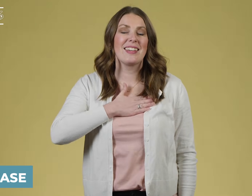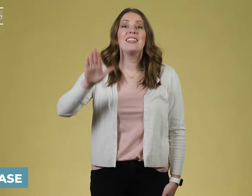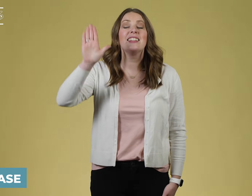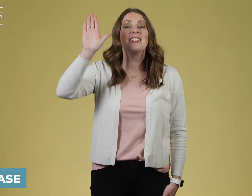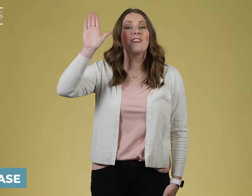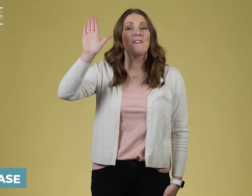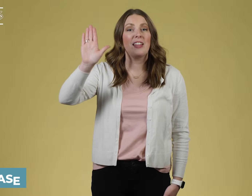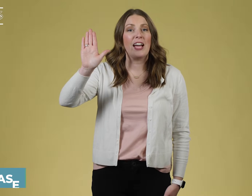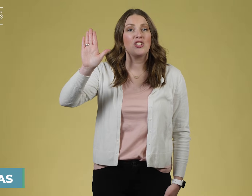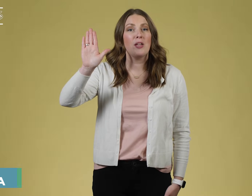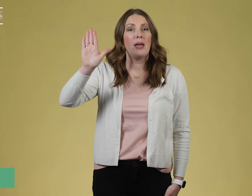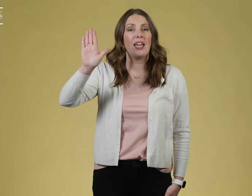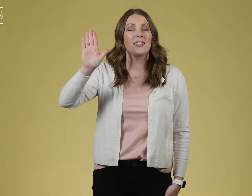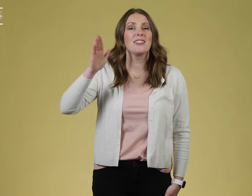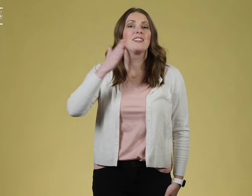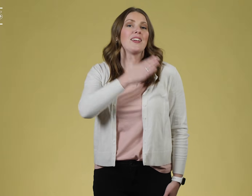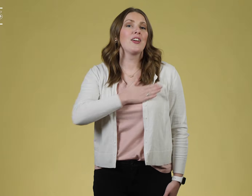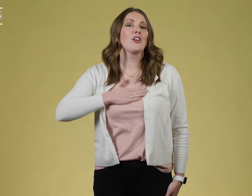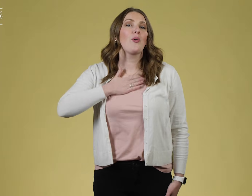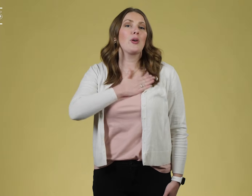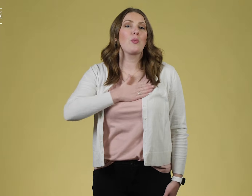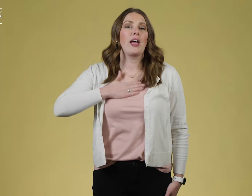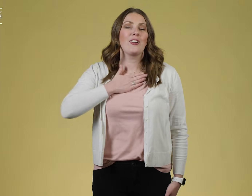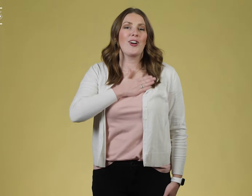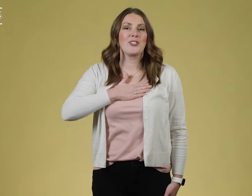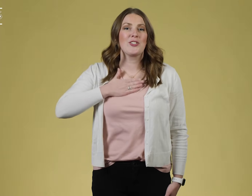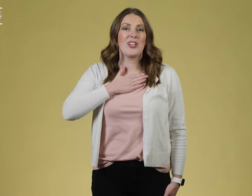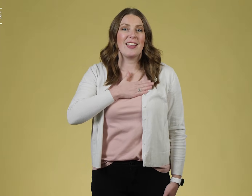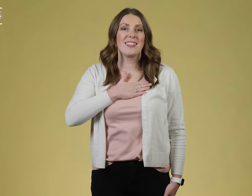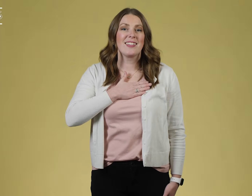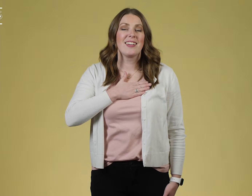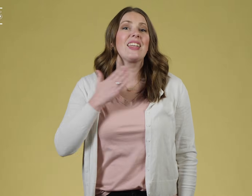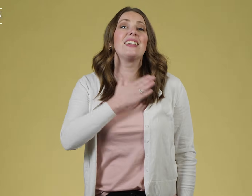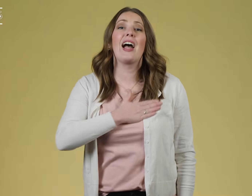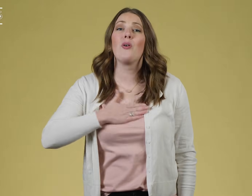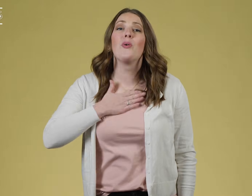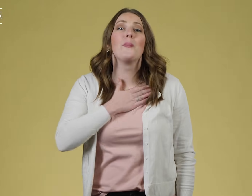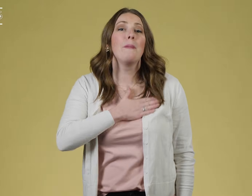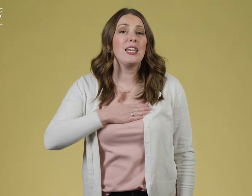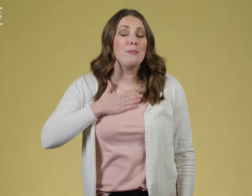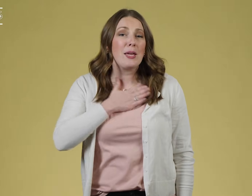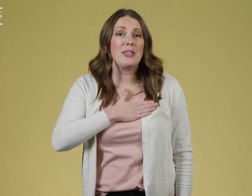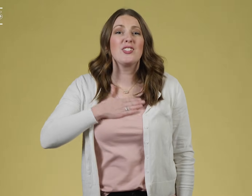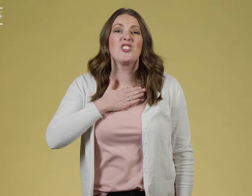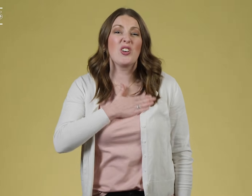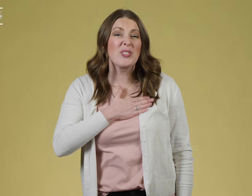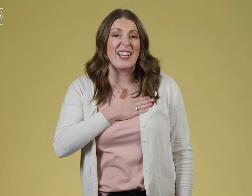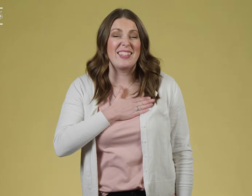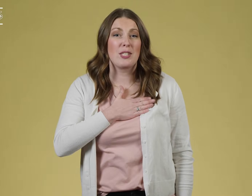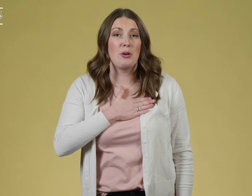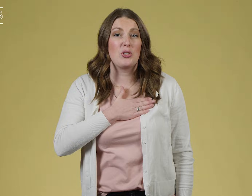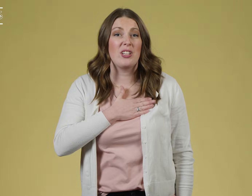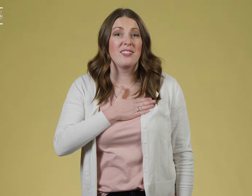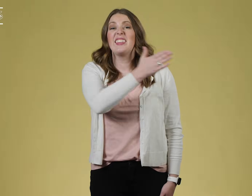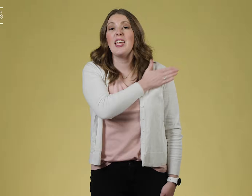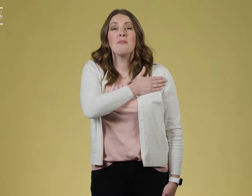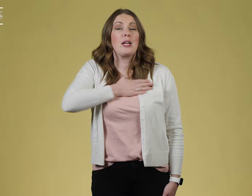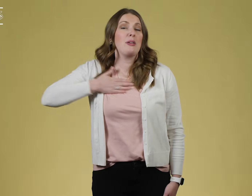This is a flat-shaped hand going right across your chest. Now, many babies don't sign this motion. It might be